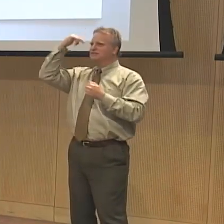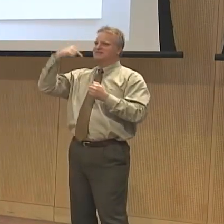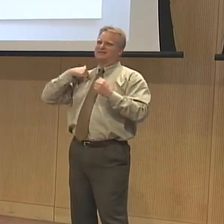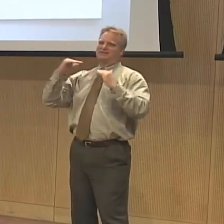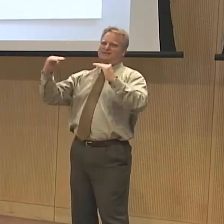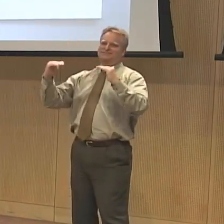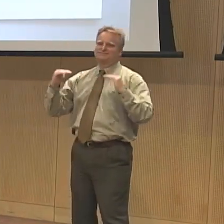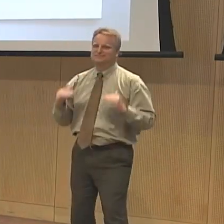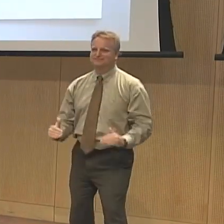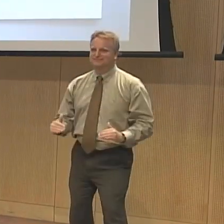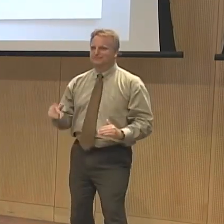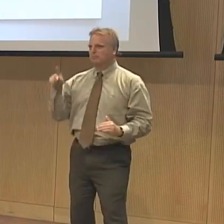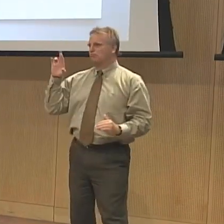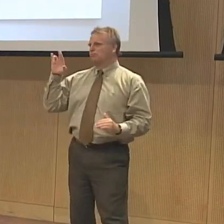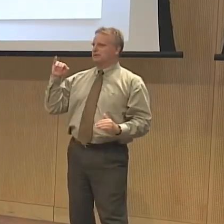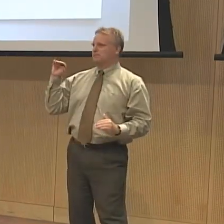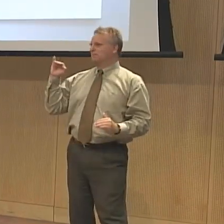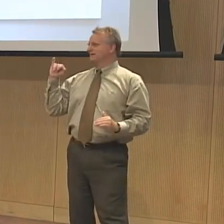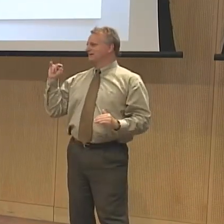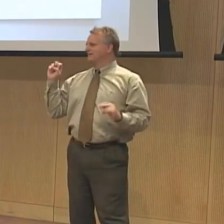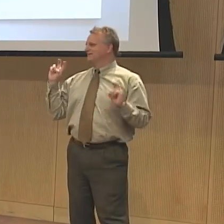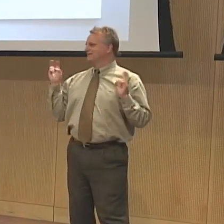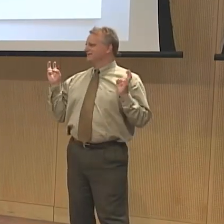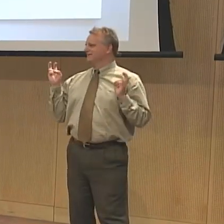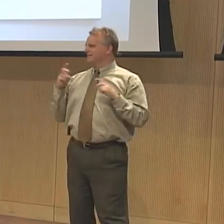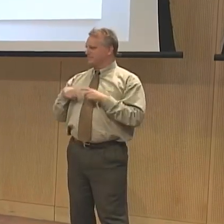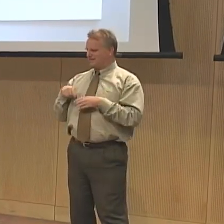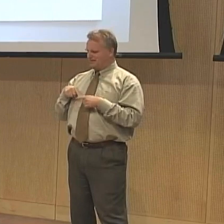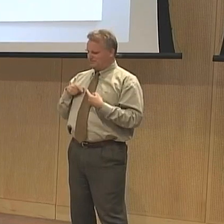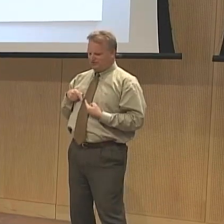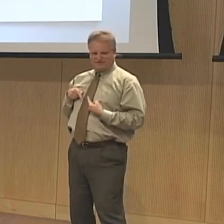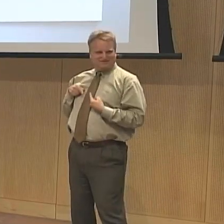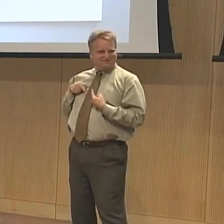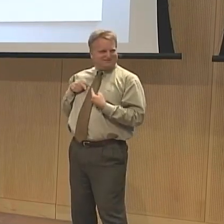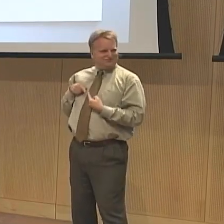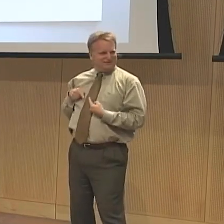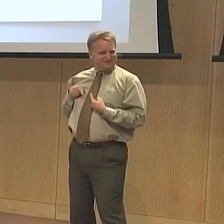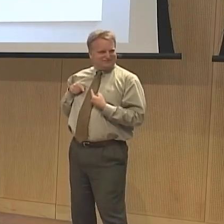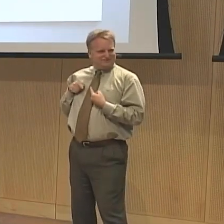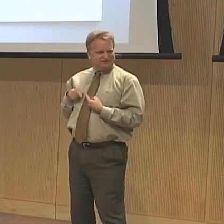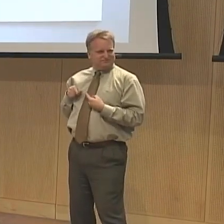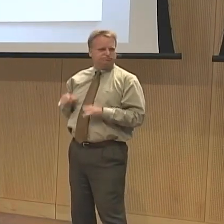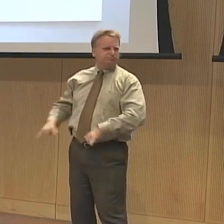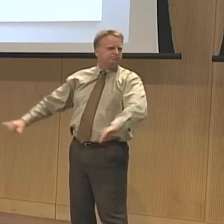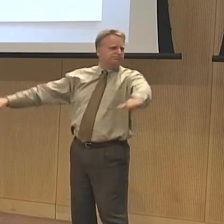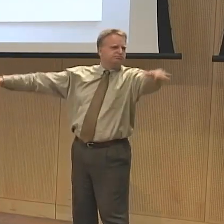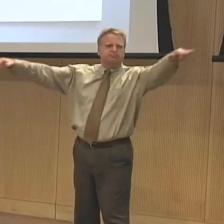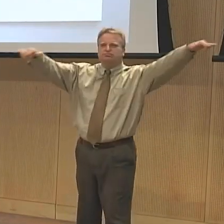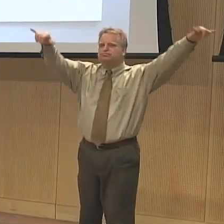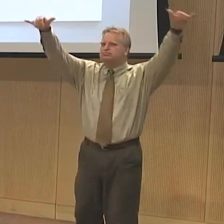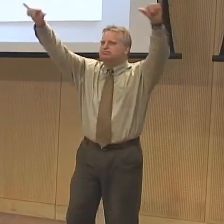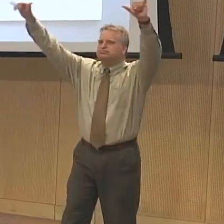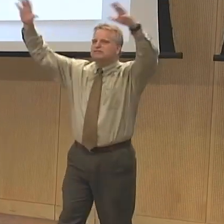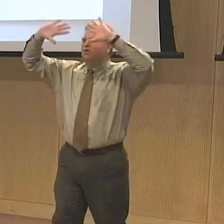culture? Is it because I'm seen as primitive? And that's a constant struggle all across the